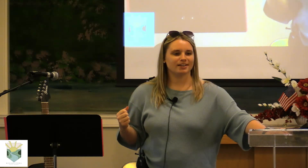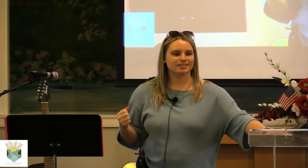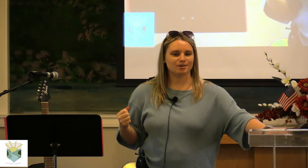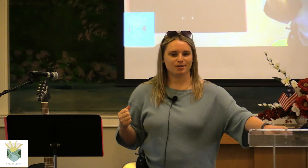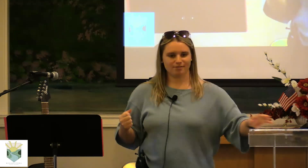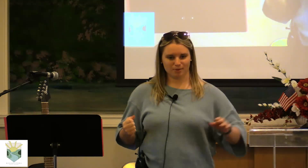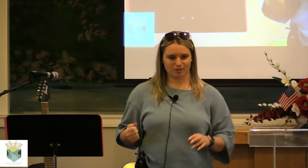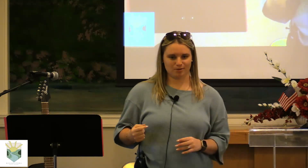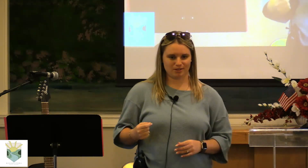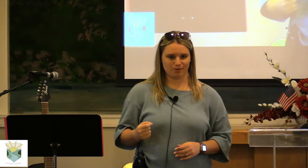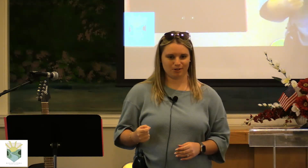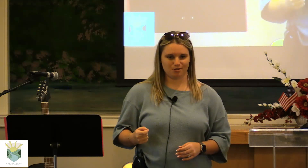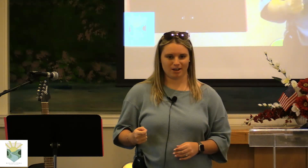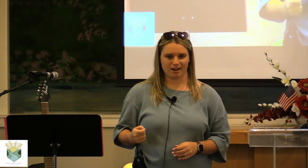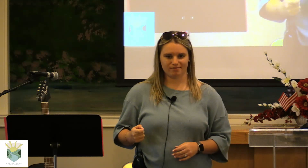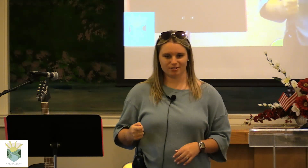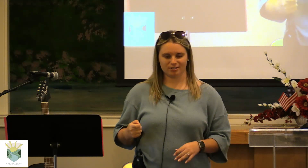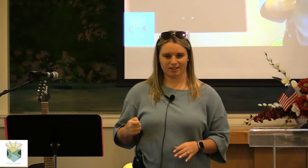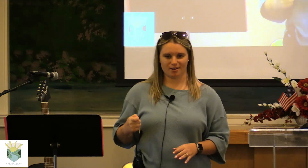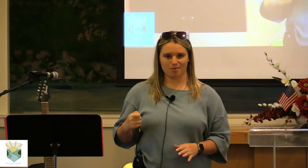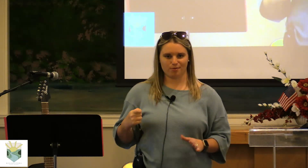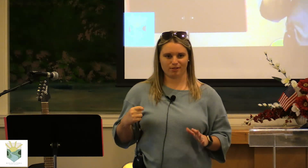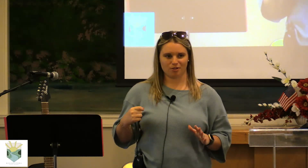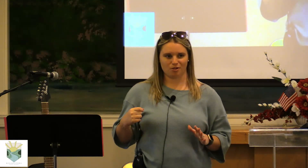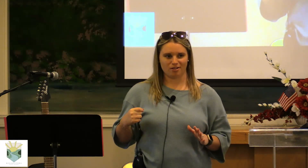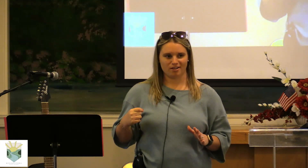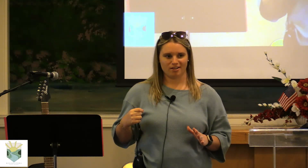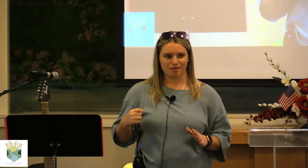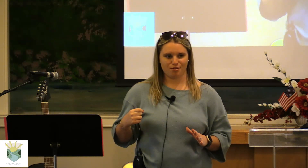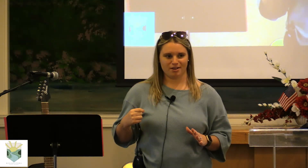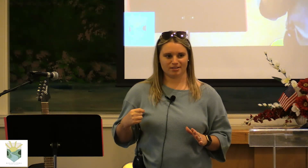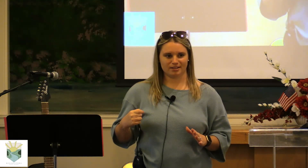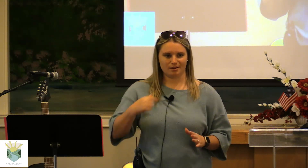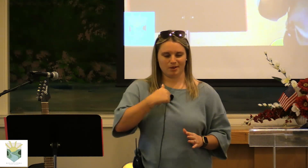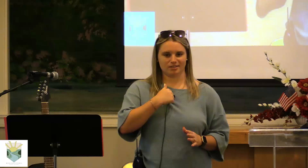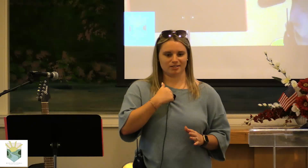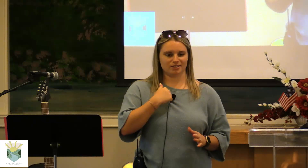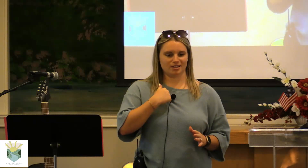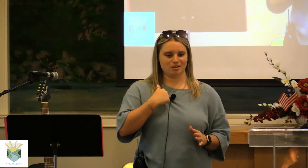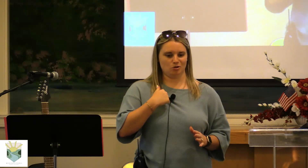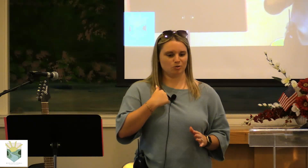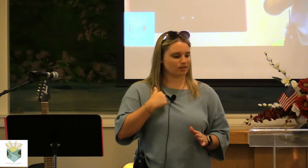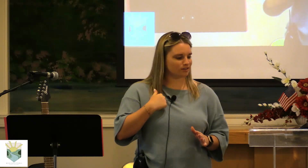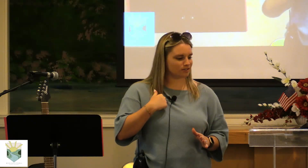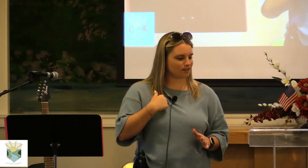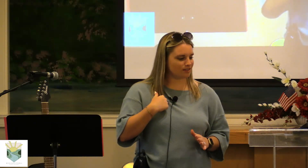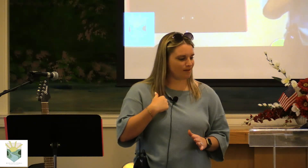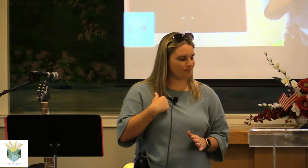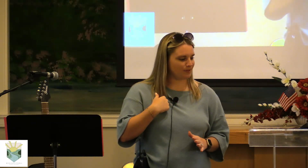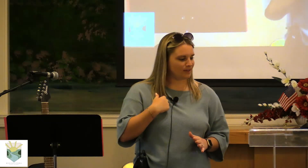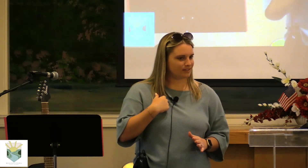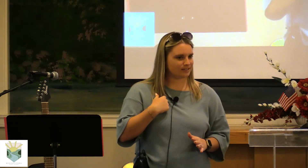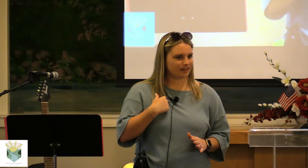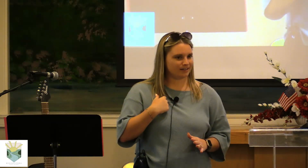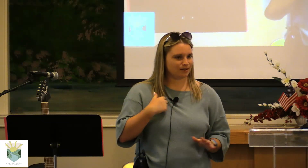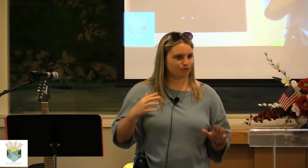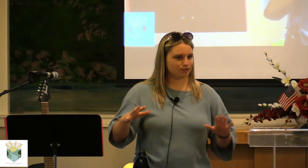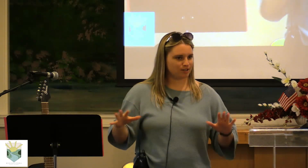so many of them are so similar, you kind of have to just like come up with little things that like make sense to you to understand them, to like differentiate them